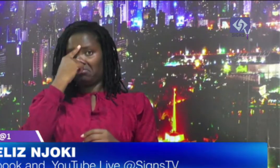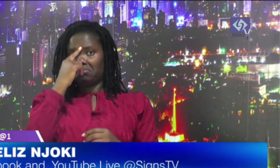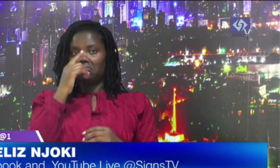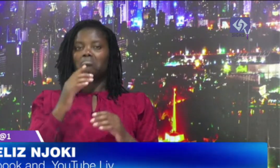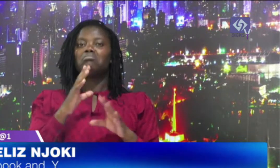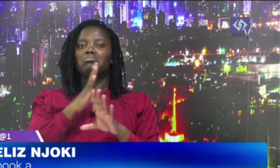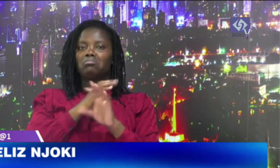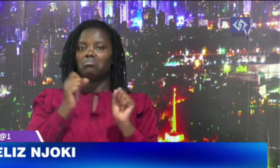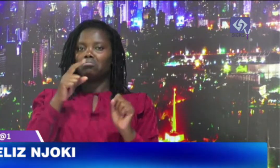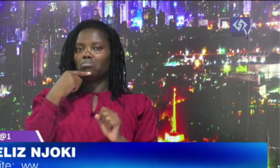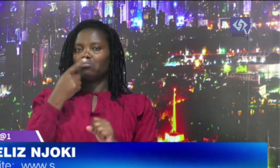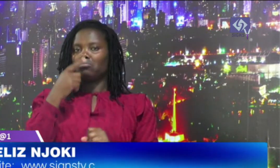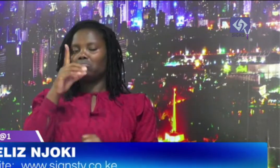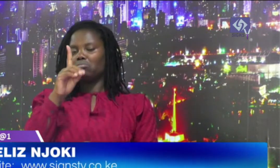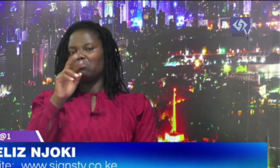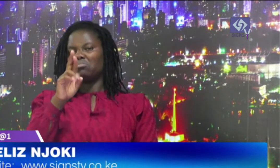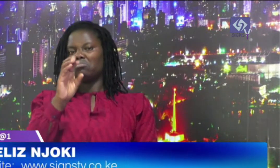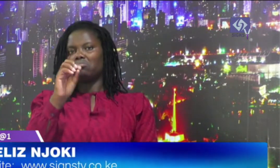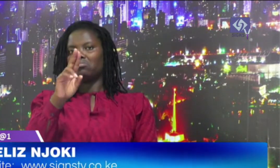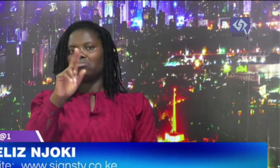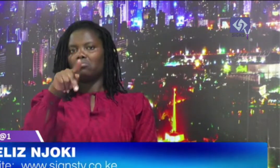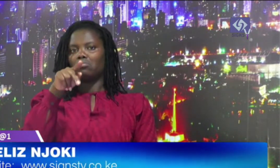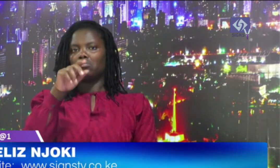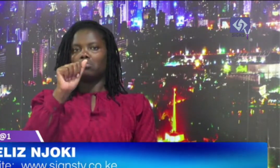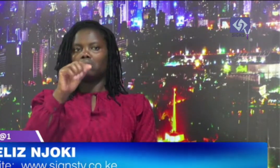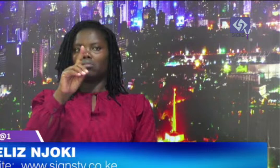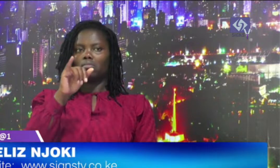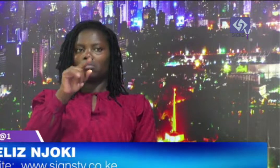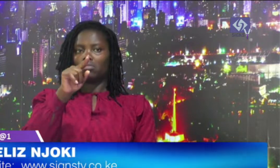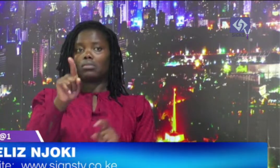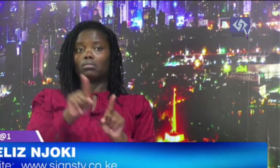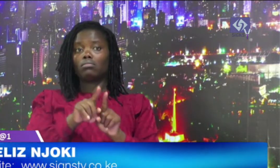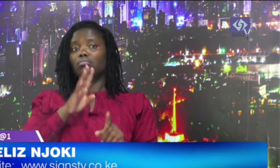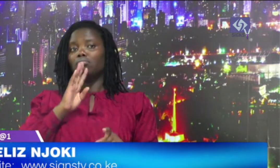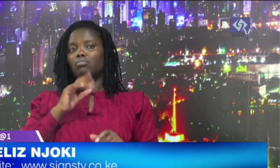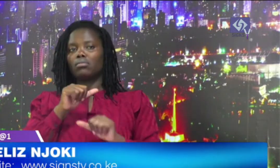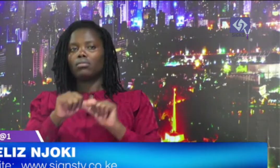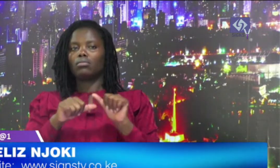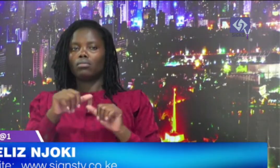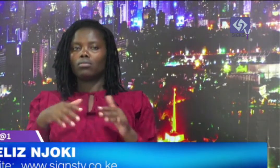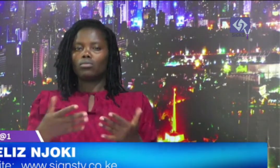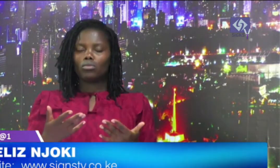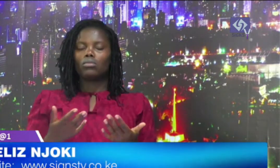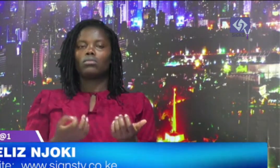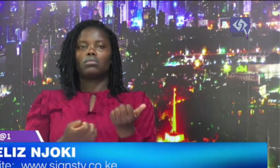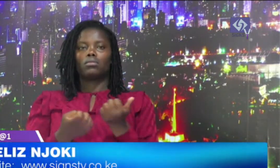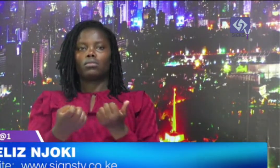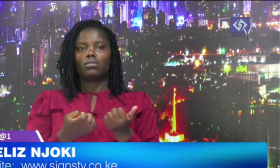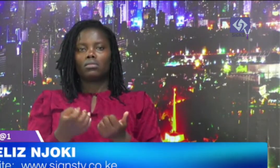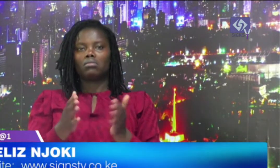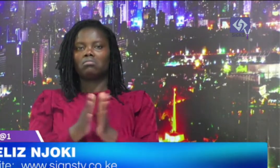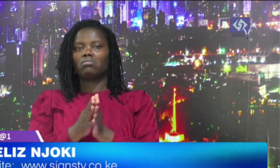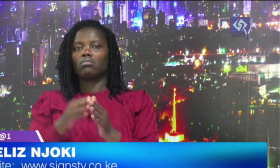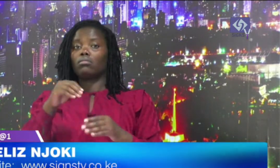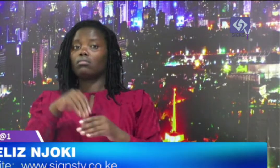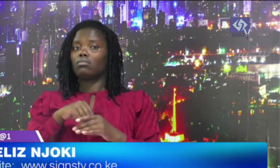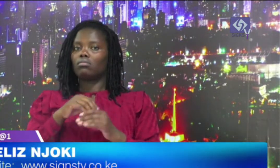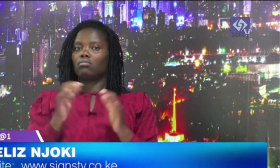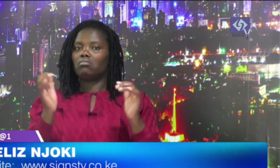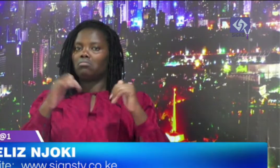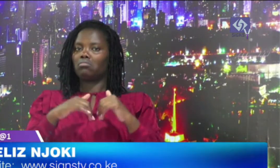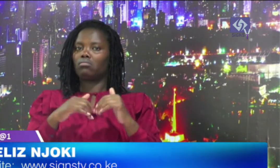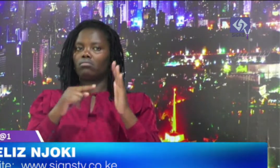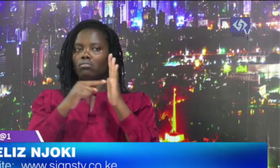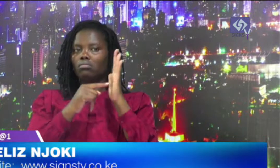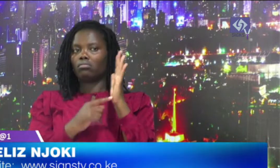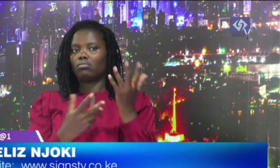Ruto is expected to meet India's President Draupadi Murmu and speak at a trade and investment forum,